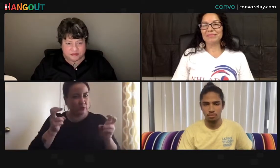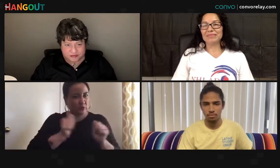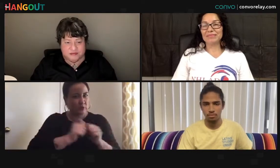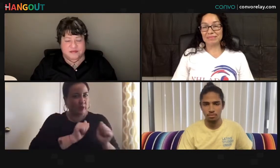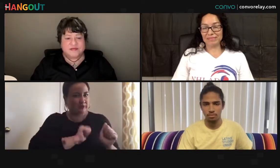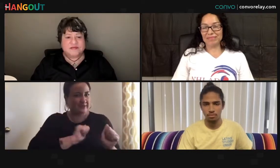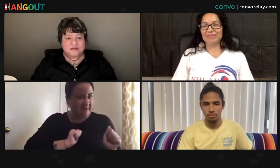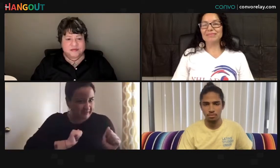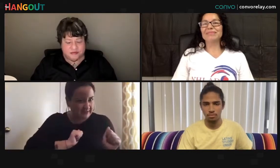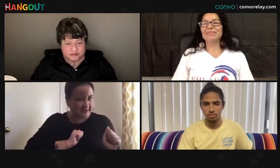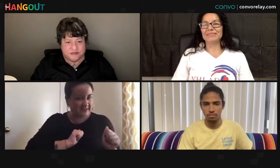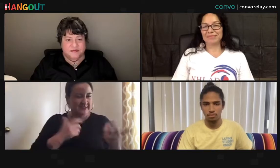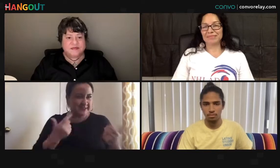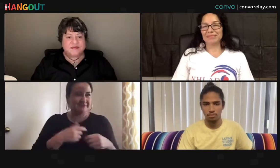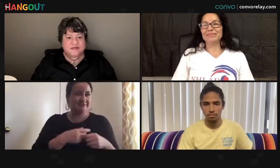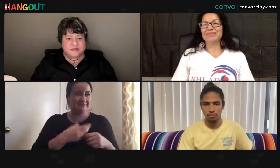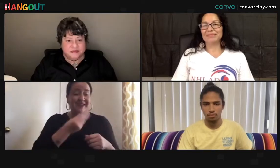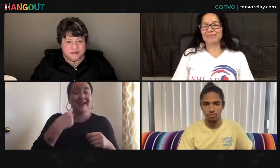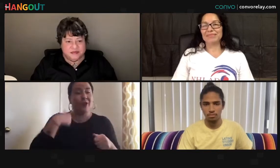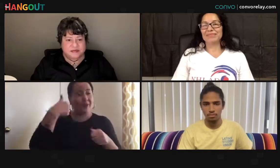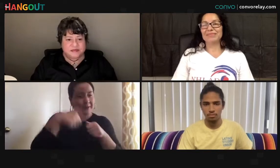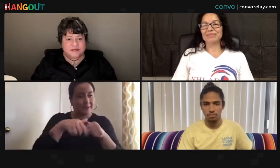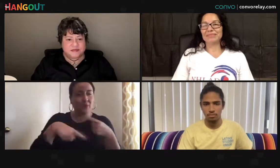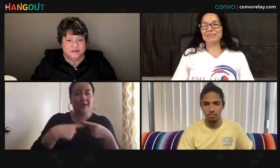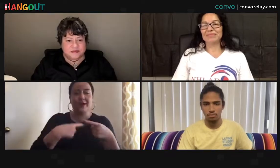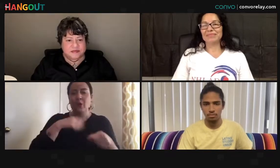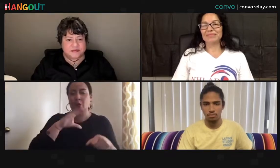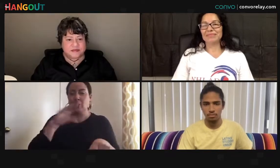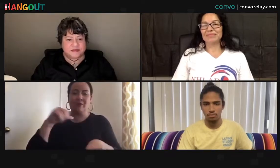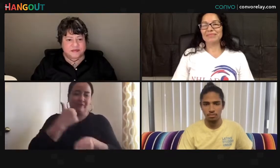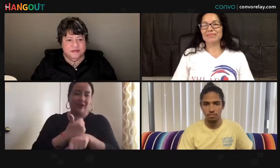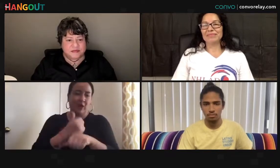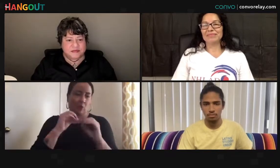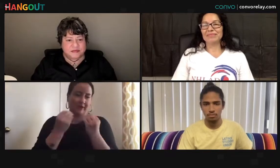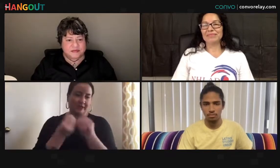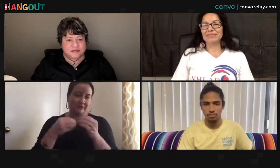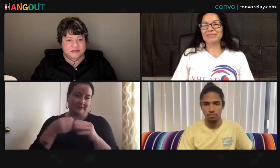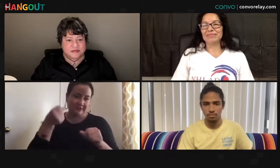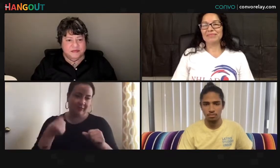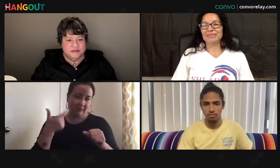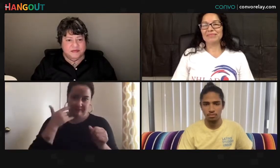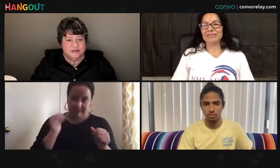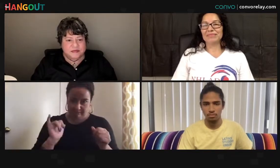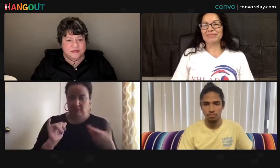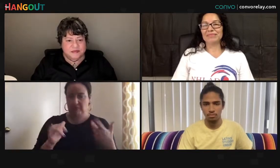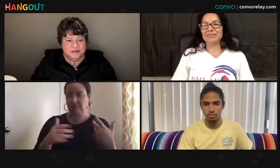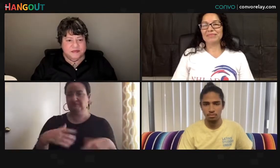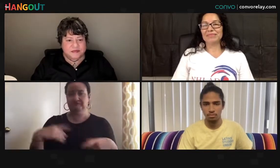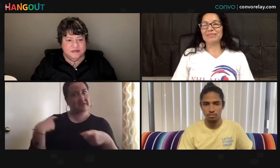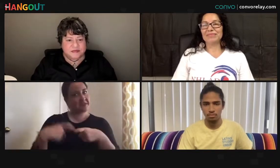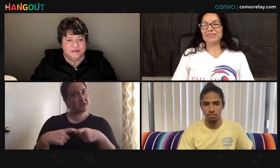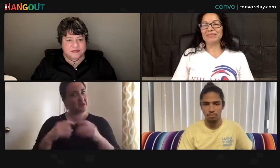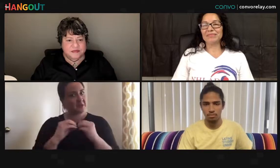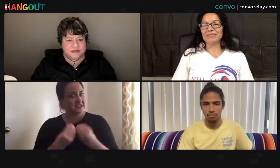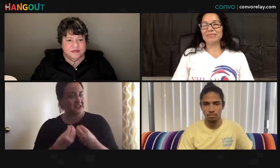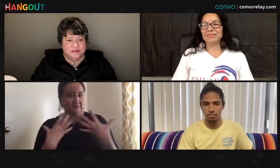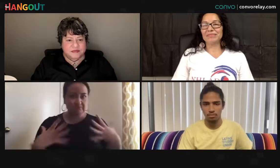that issue with ourselves. And I do remember whenever I was founding an organization in Southern California, and